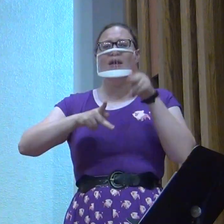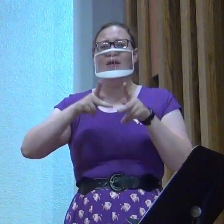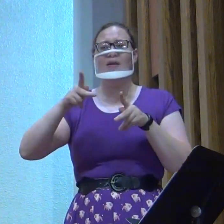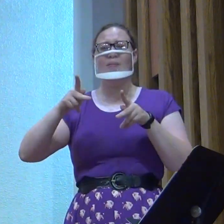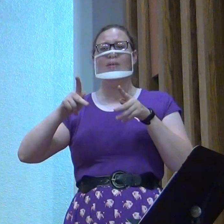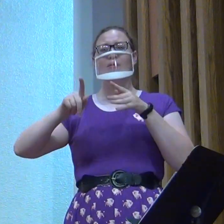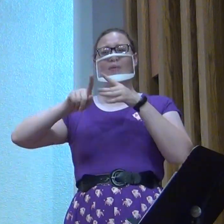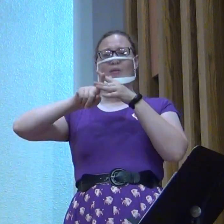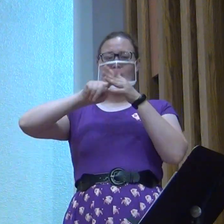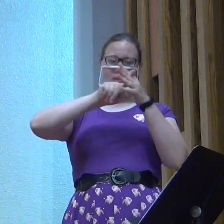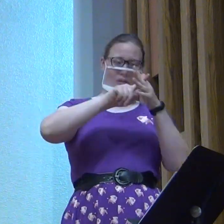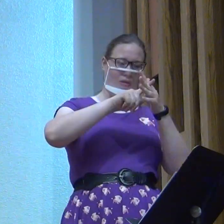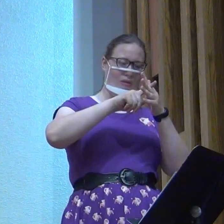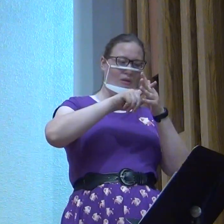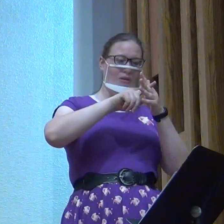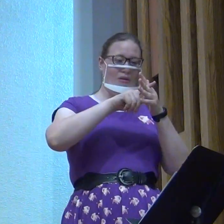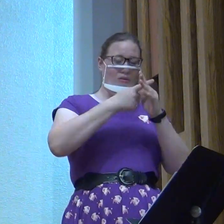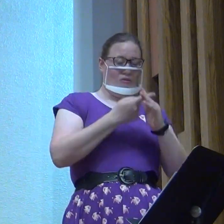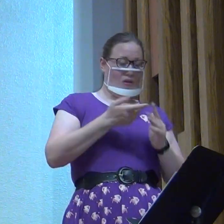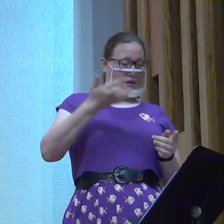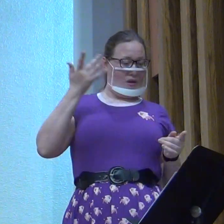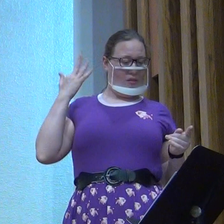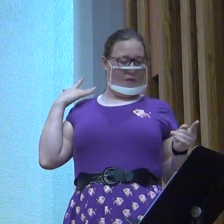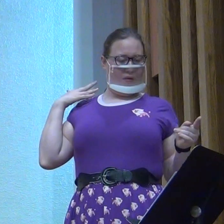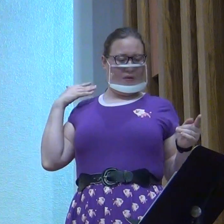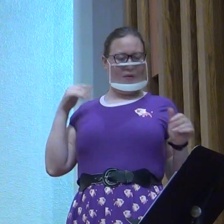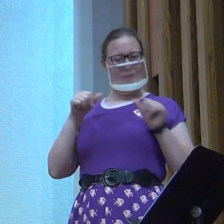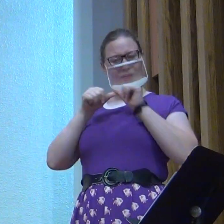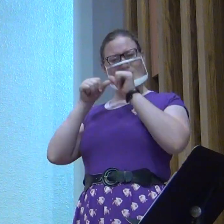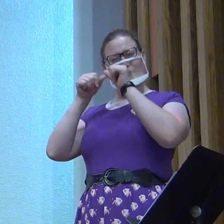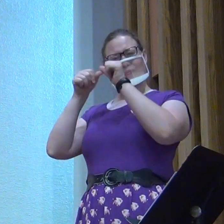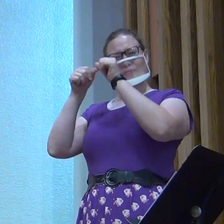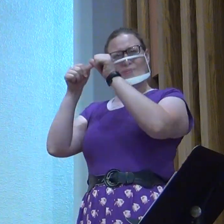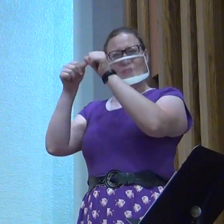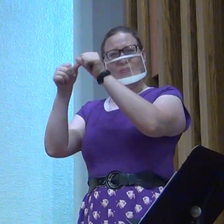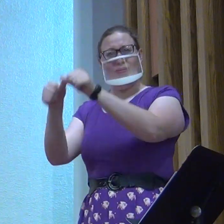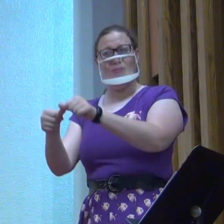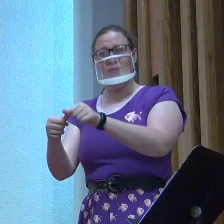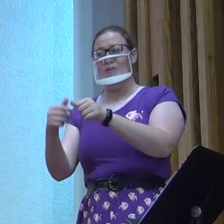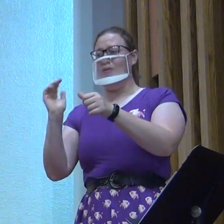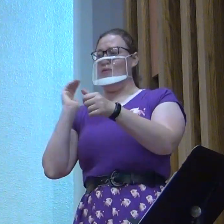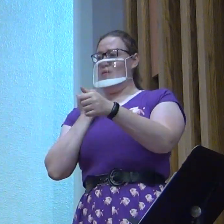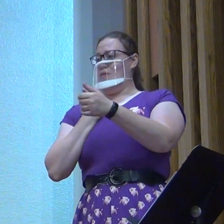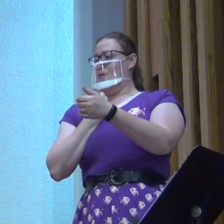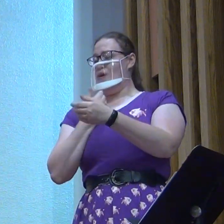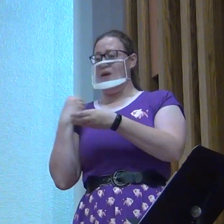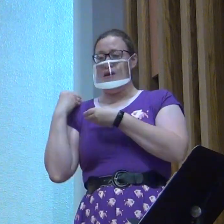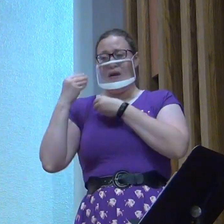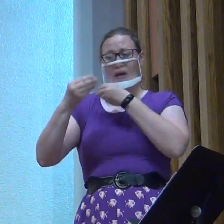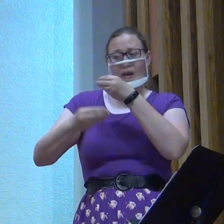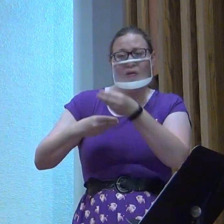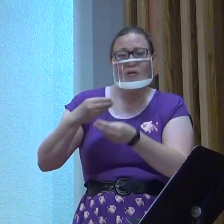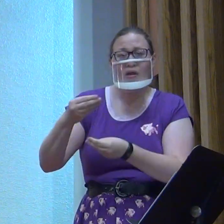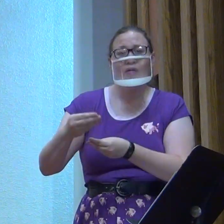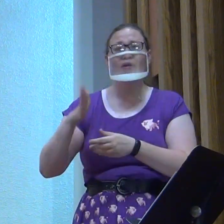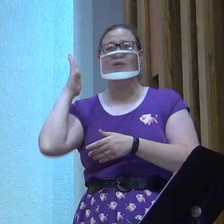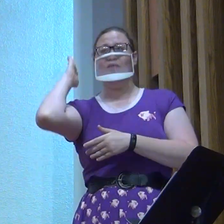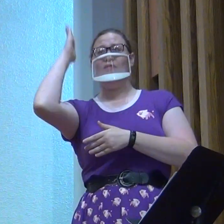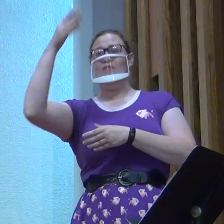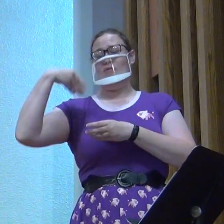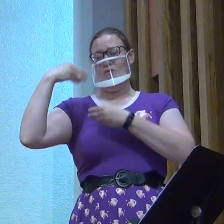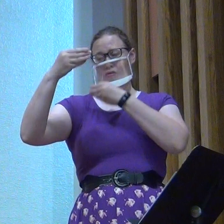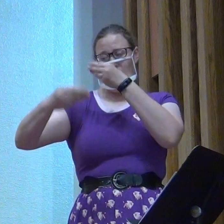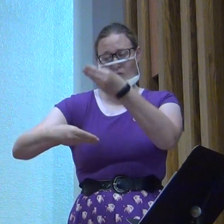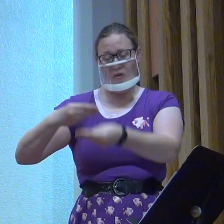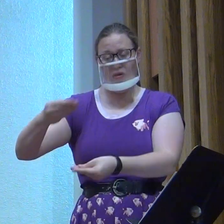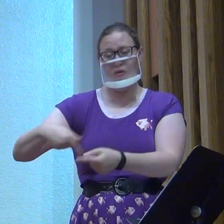starting with them and continuing to our time and to that future time when